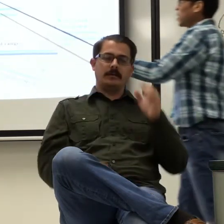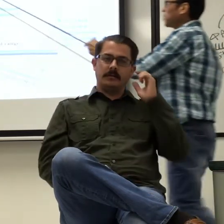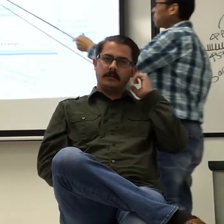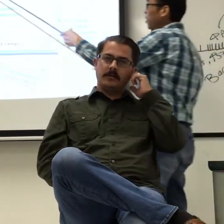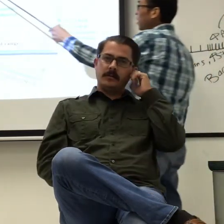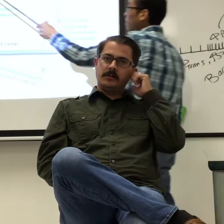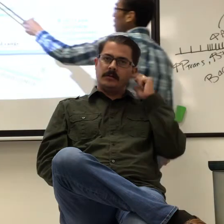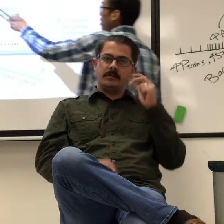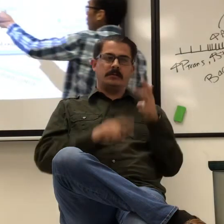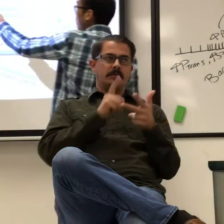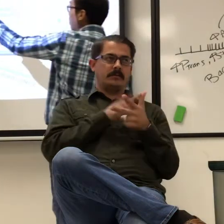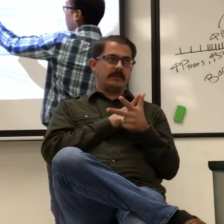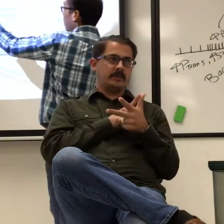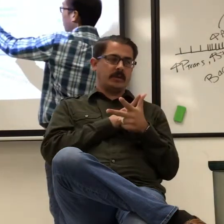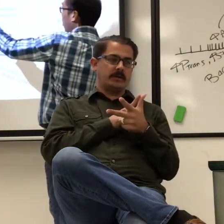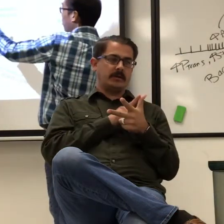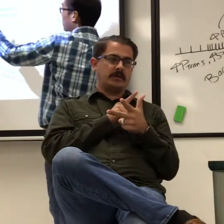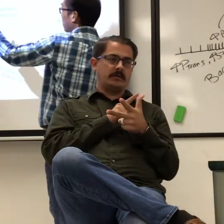Cardioinhibitory,